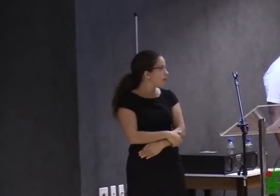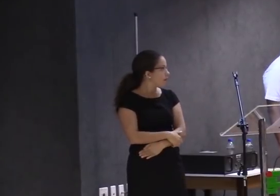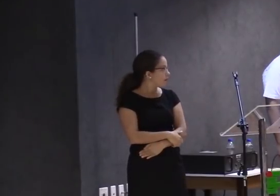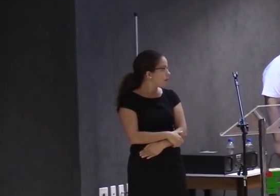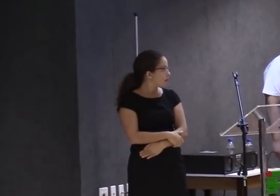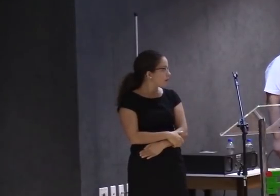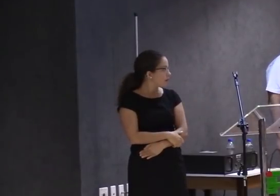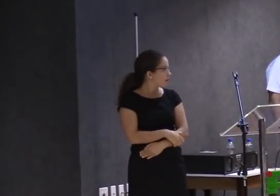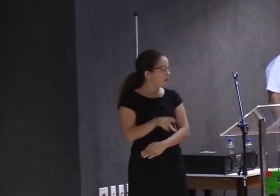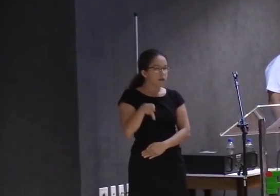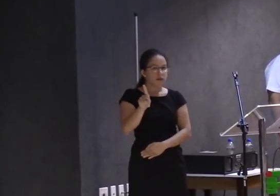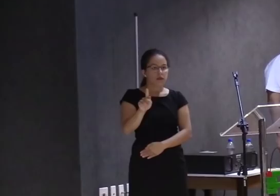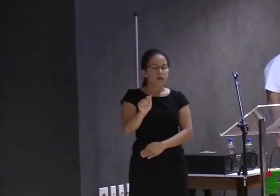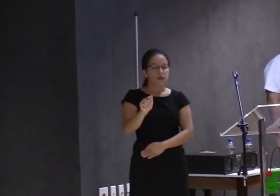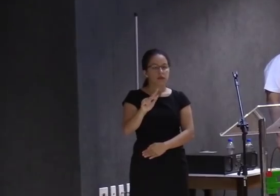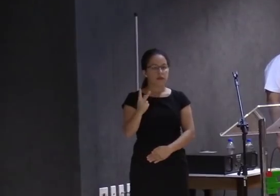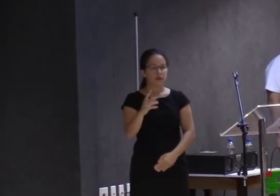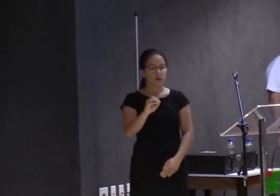kahoot.it.